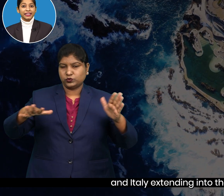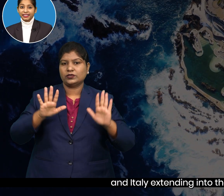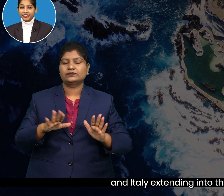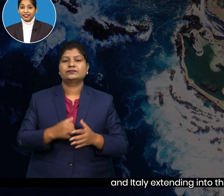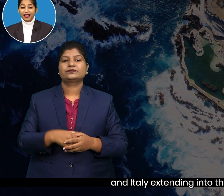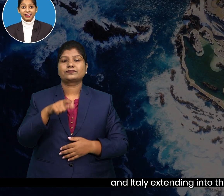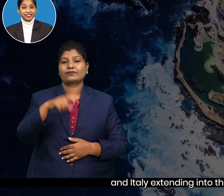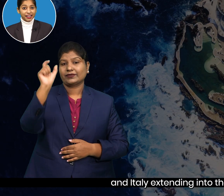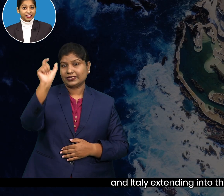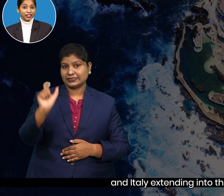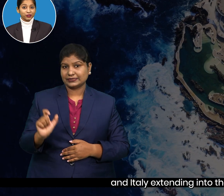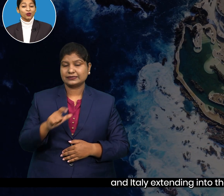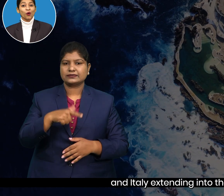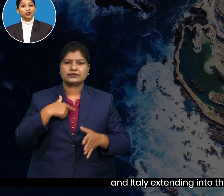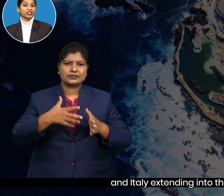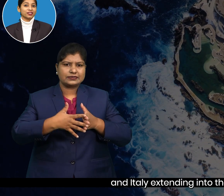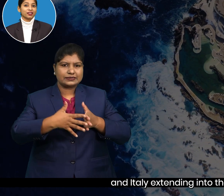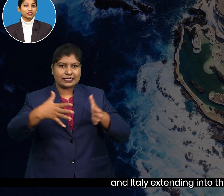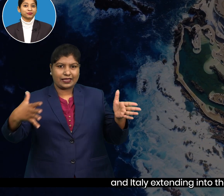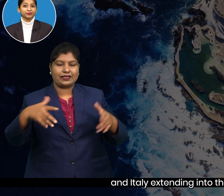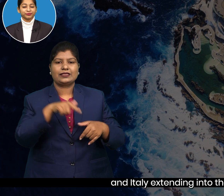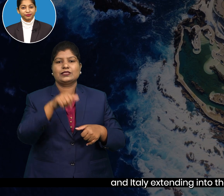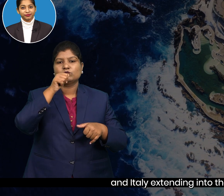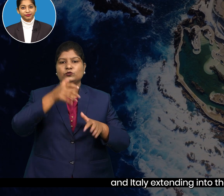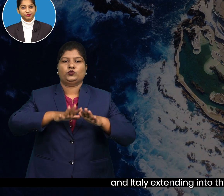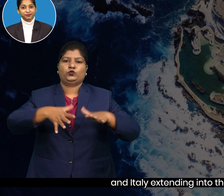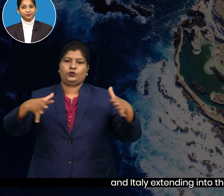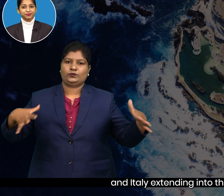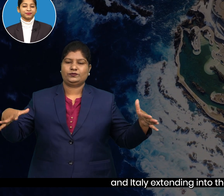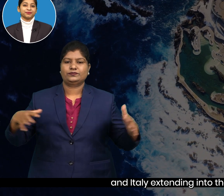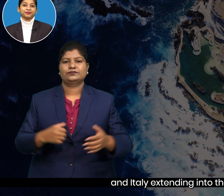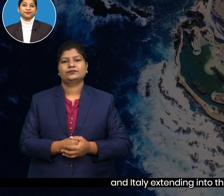and Italy extending into the ocean.